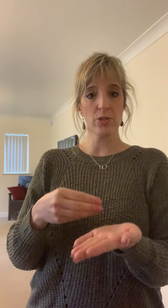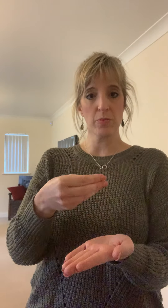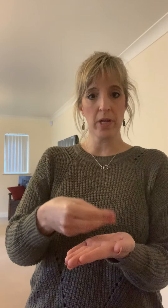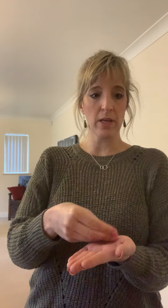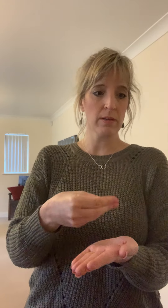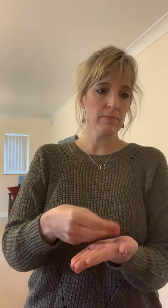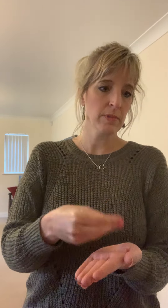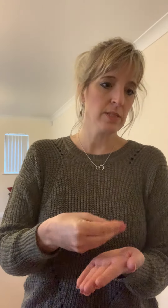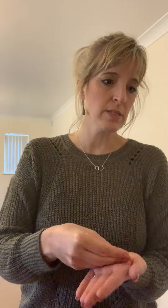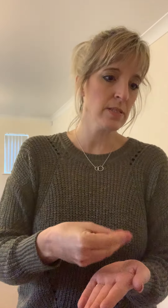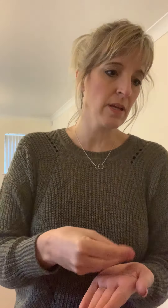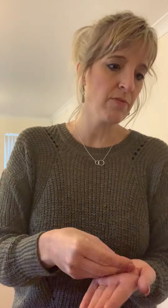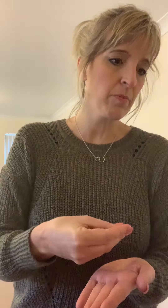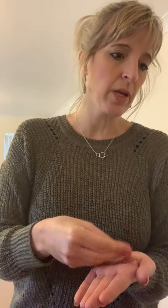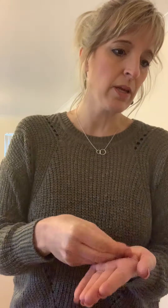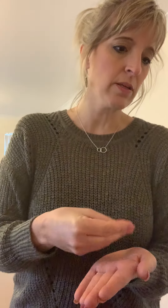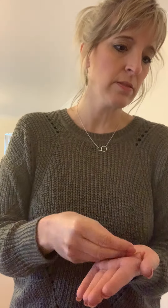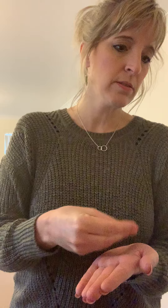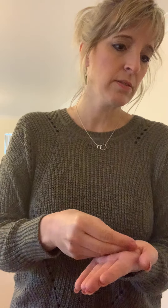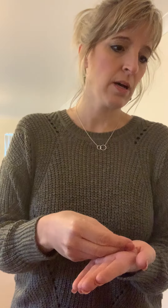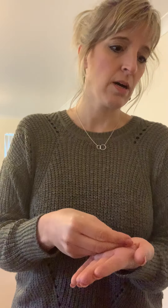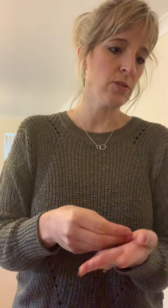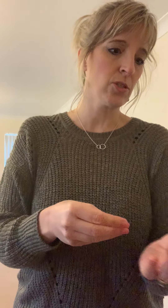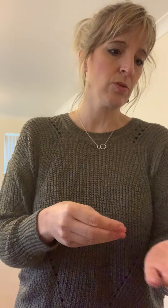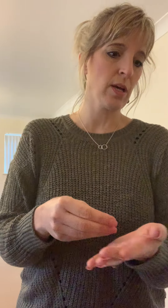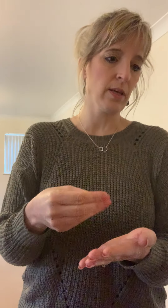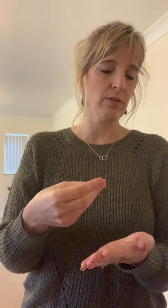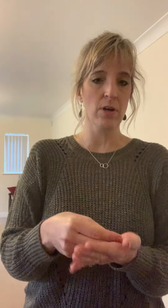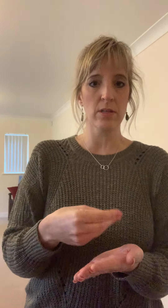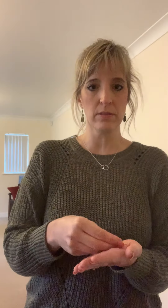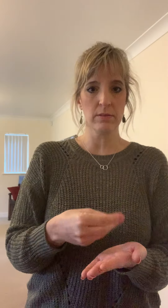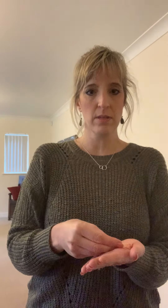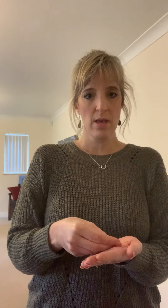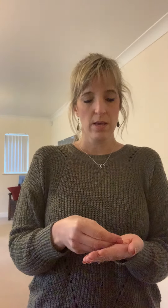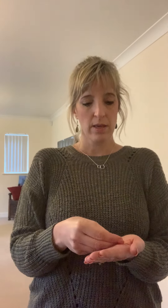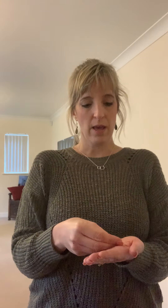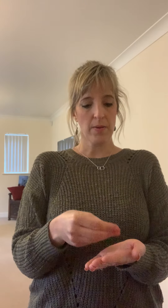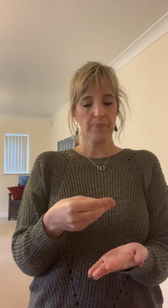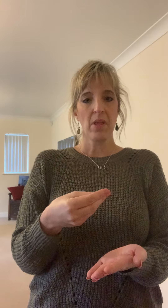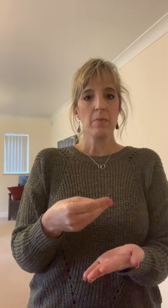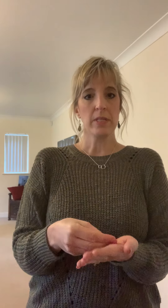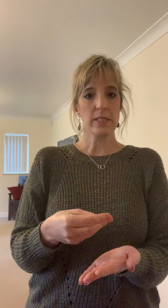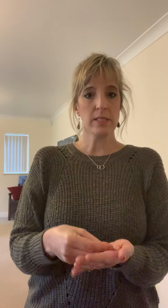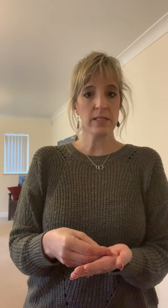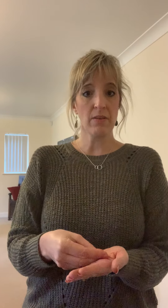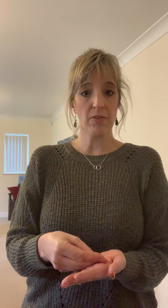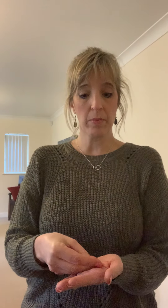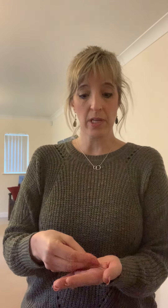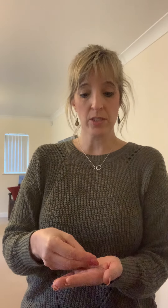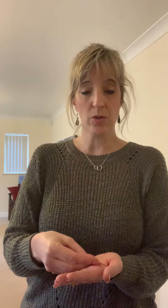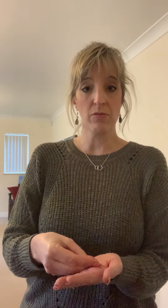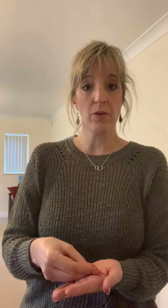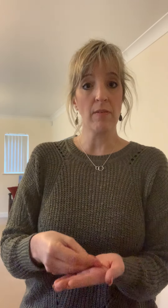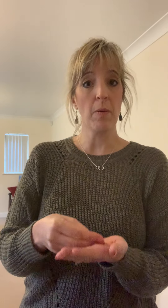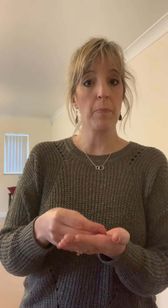your money. This is a sign for money. I'll show that later on, okay? This is a sign for money. So if you have a